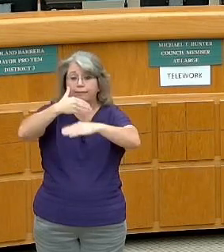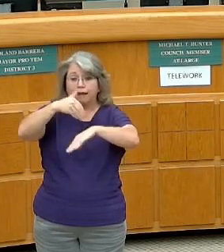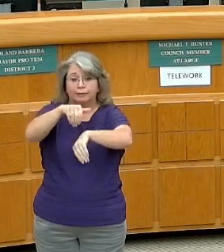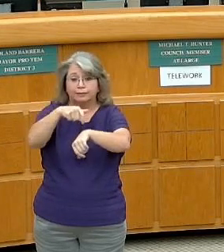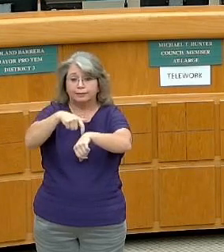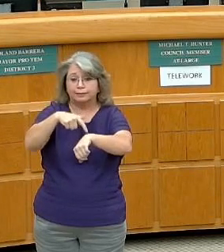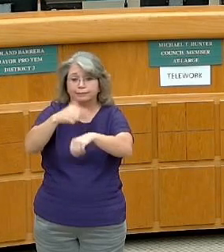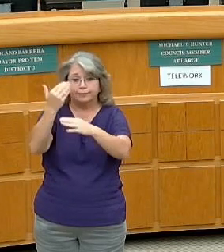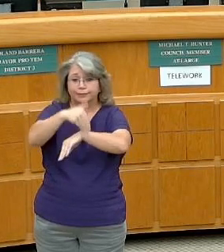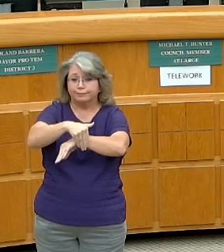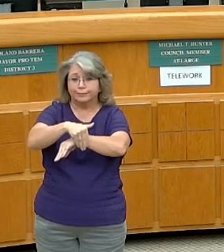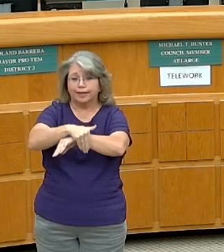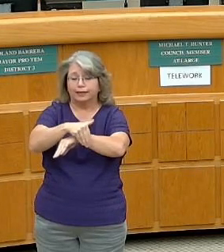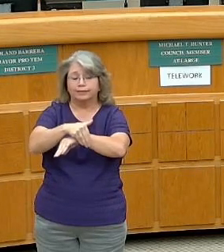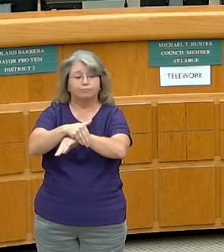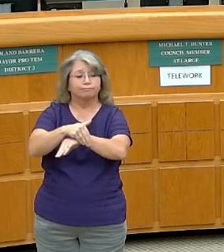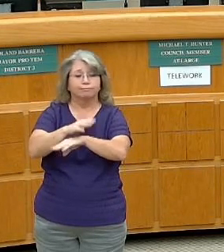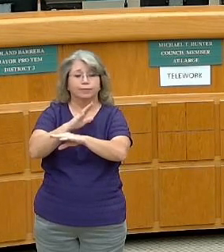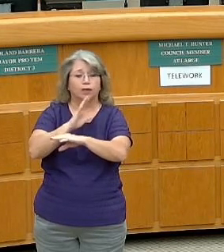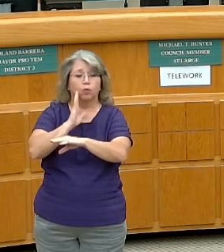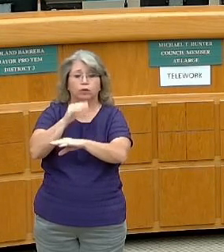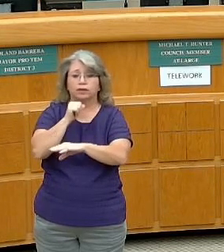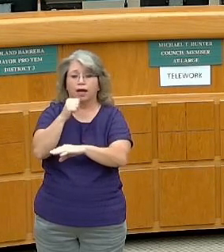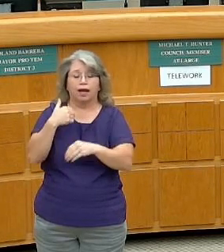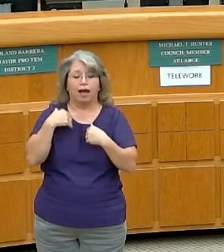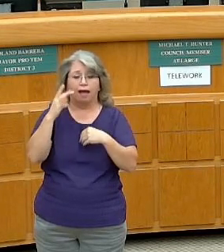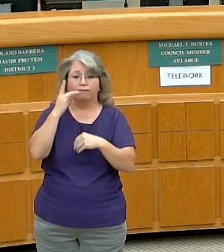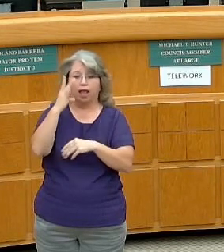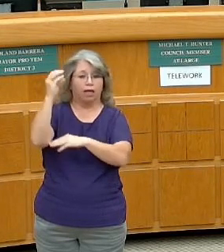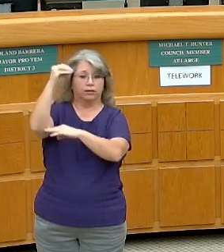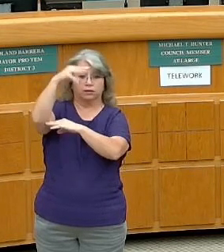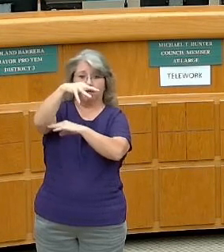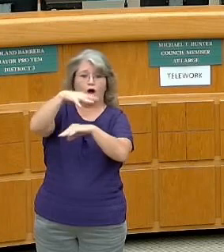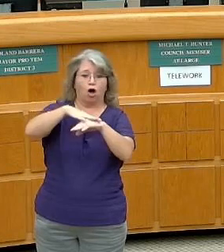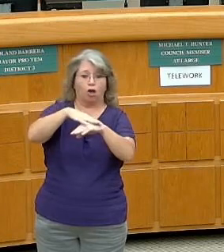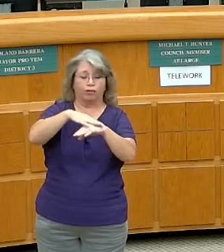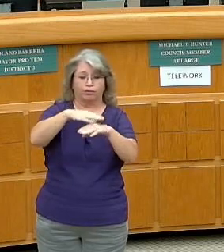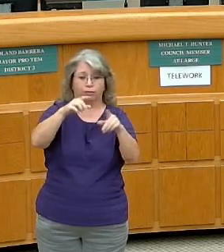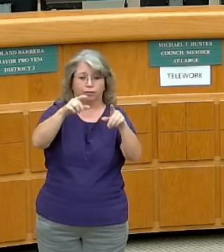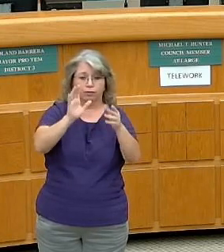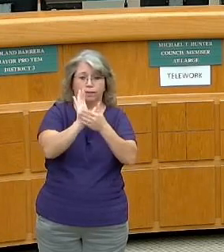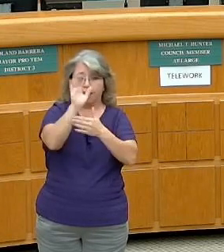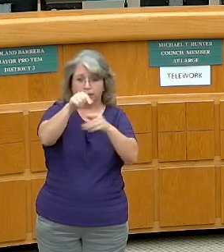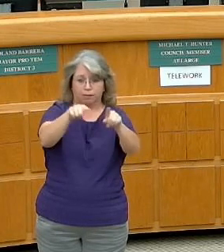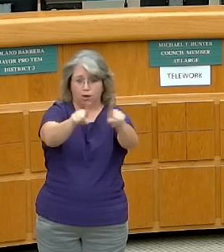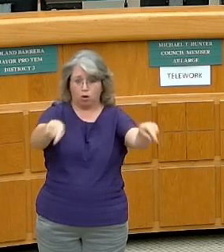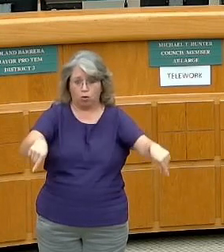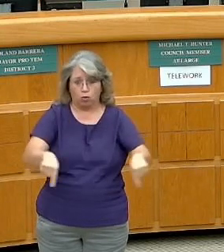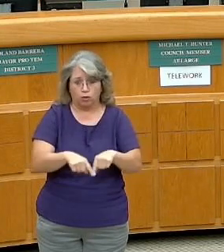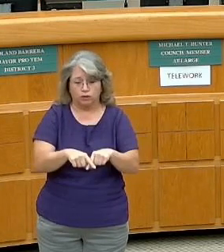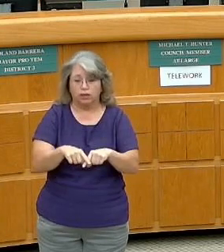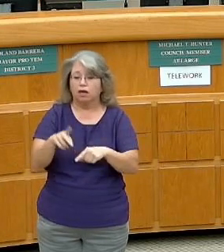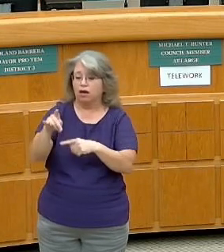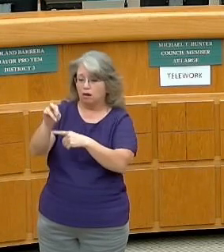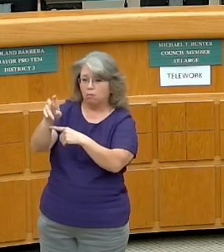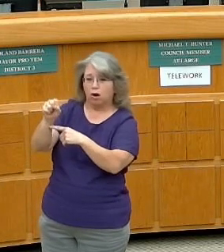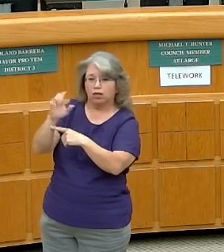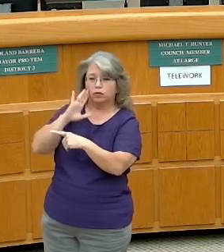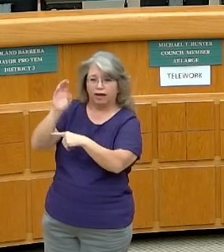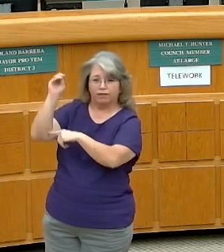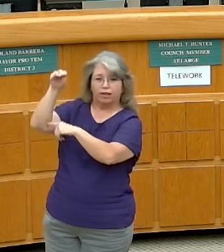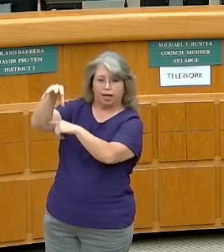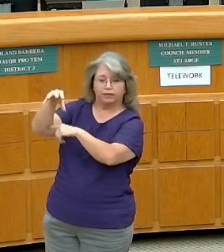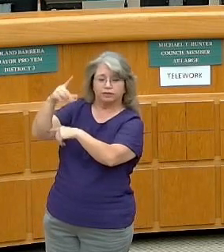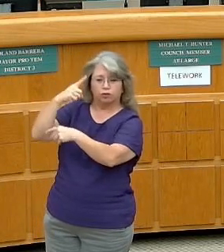in the courts will be available anymore. In the parks it will be. We still want our parks to be safe, but no nighttime lighting in the basketball courts. That's for